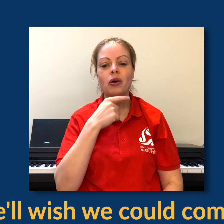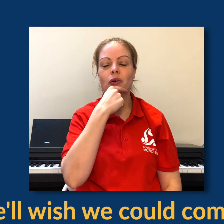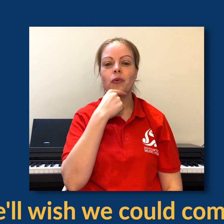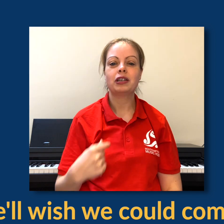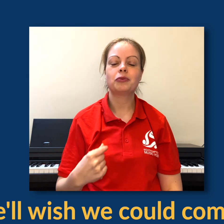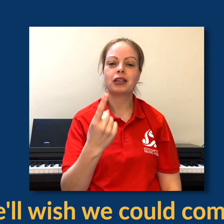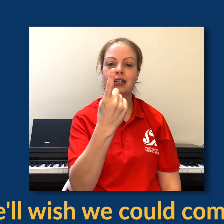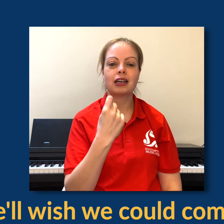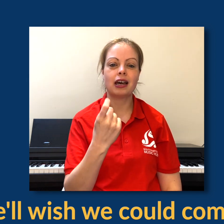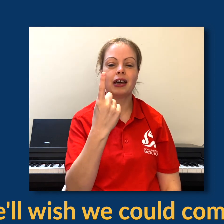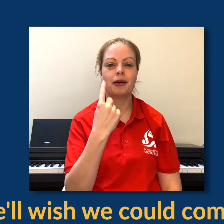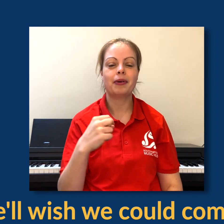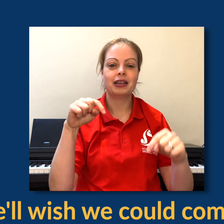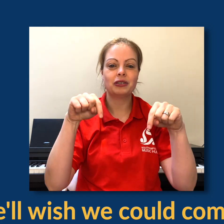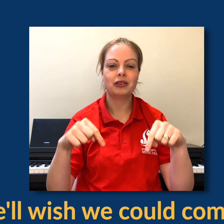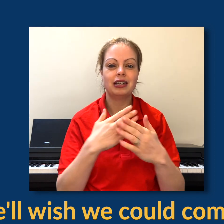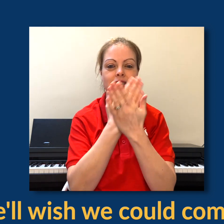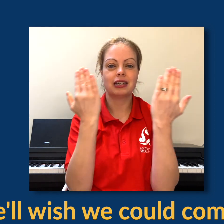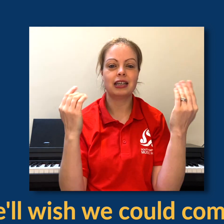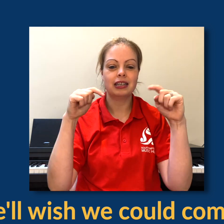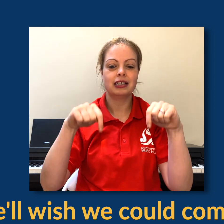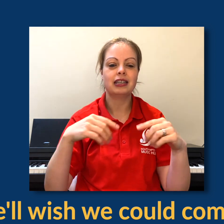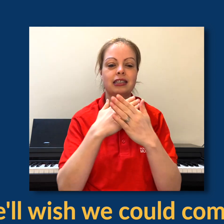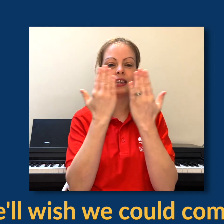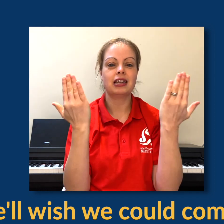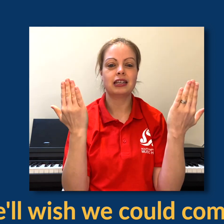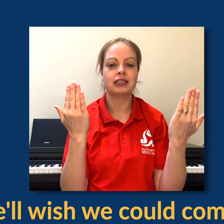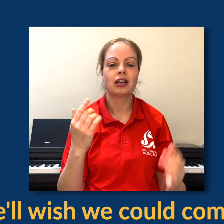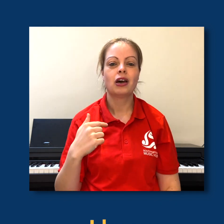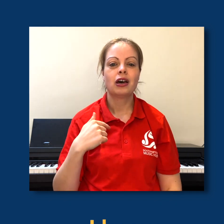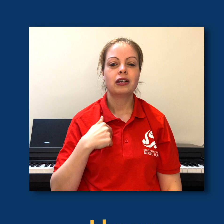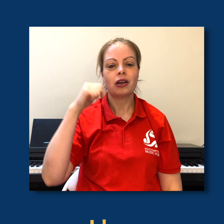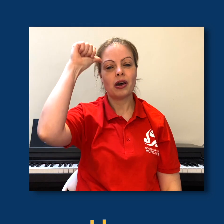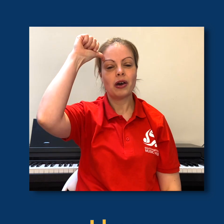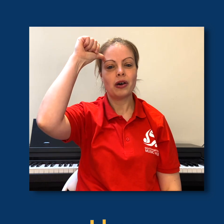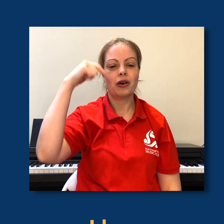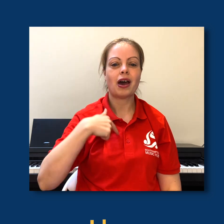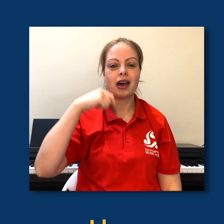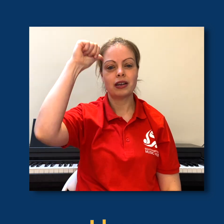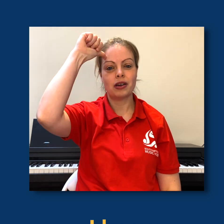and we'll wish we could come back to these days,